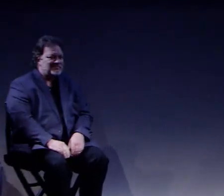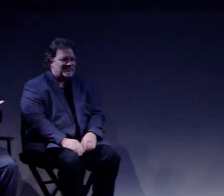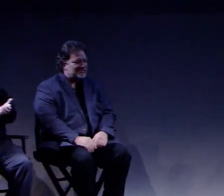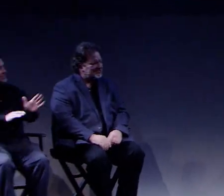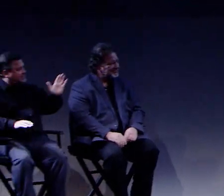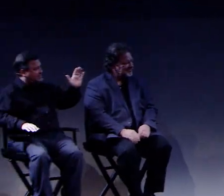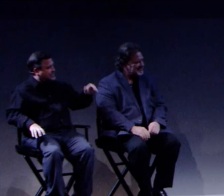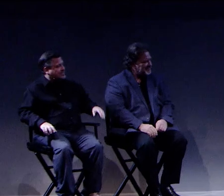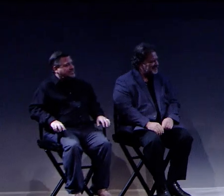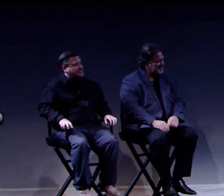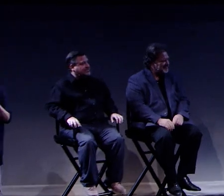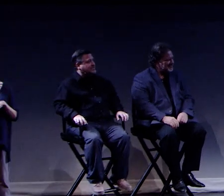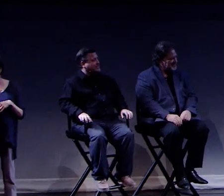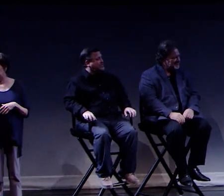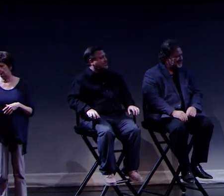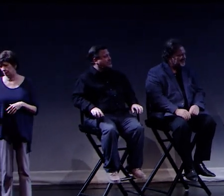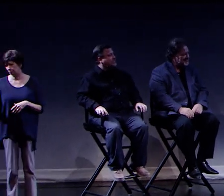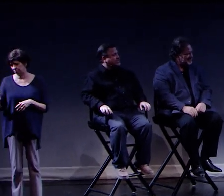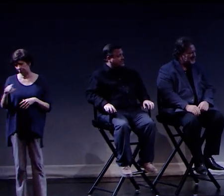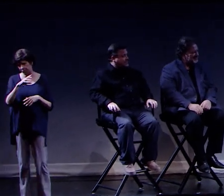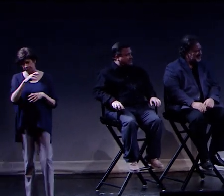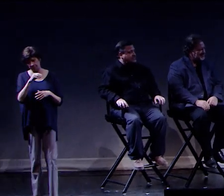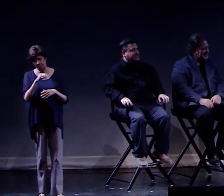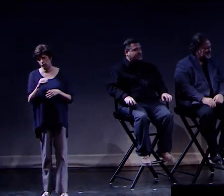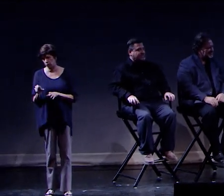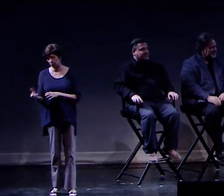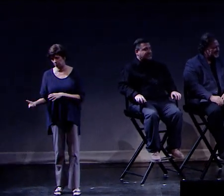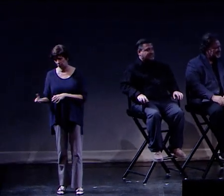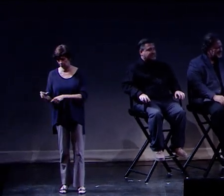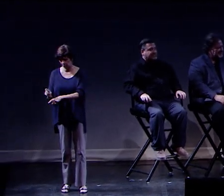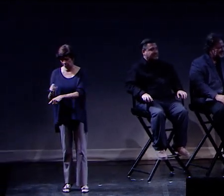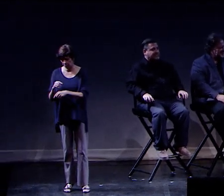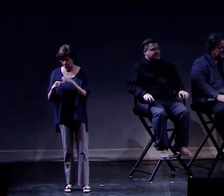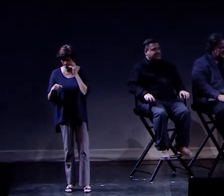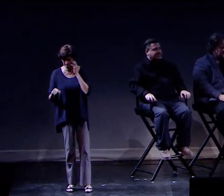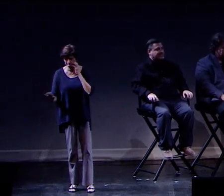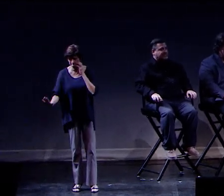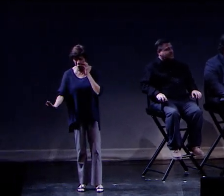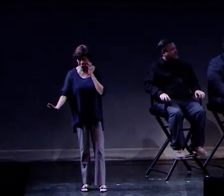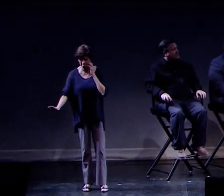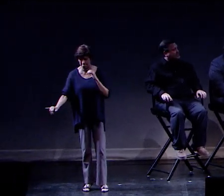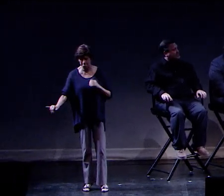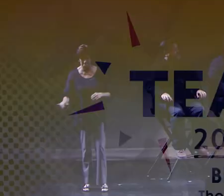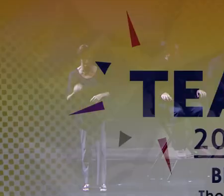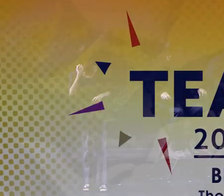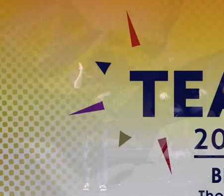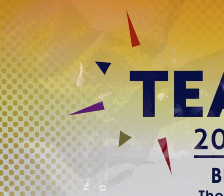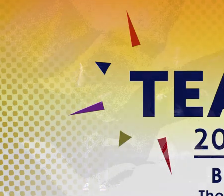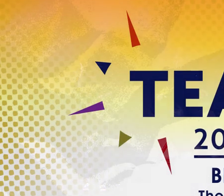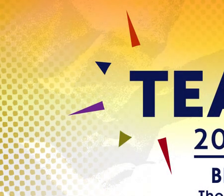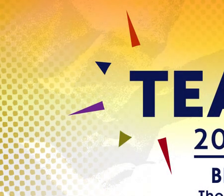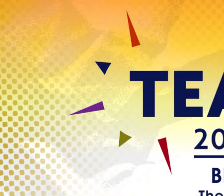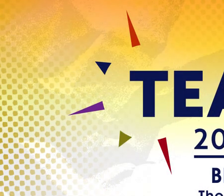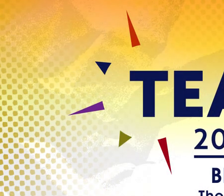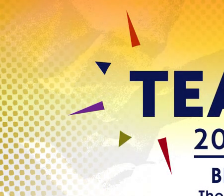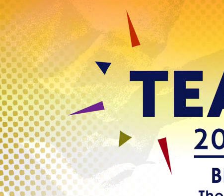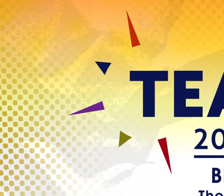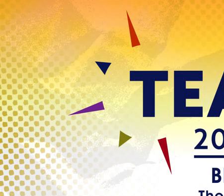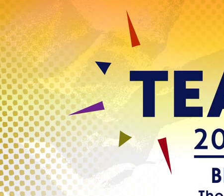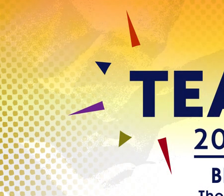much. Everybody at the TEA, amazing. We're having such a good time. So I'm afraid that's it for us. So adios.